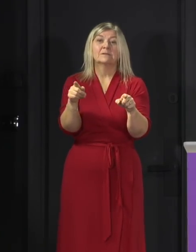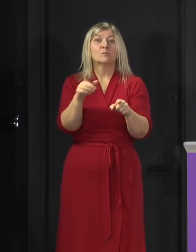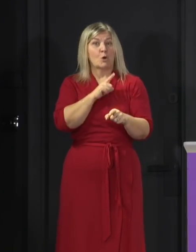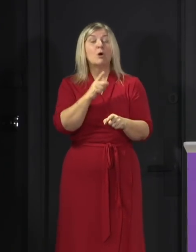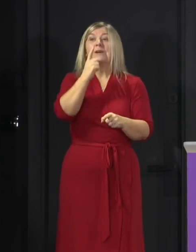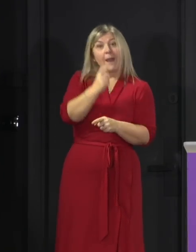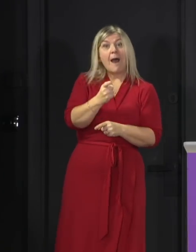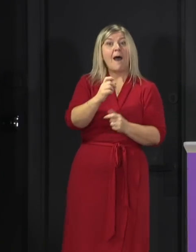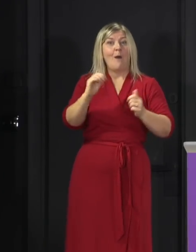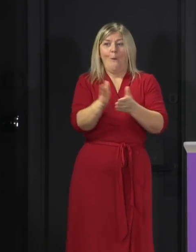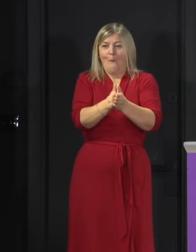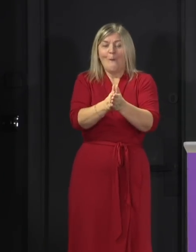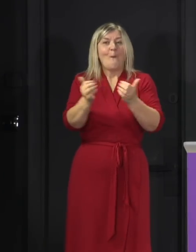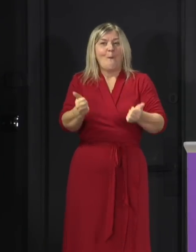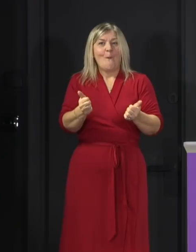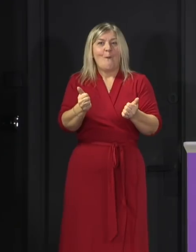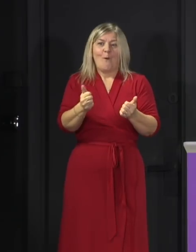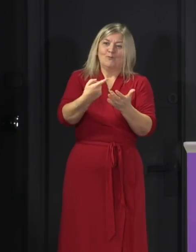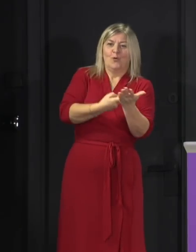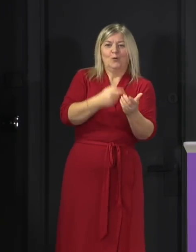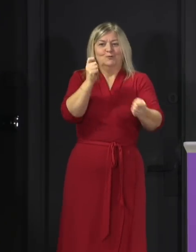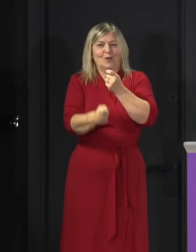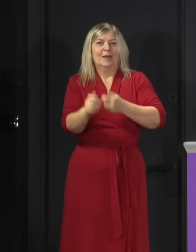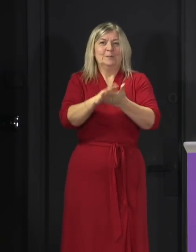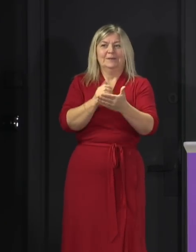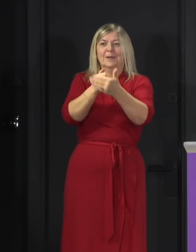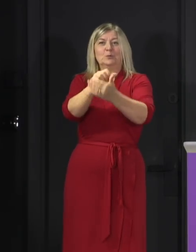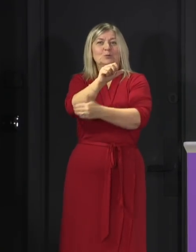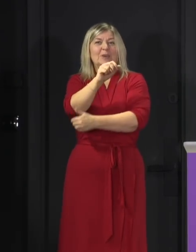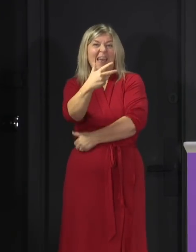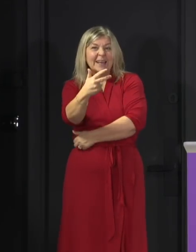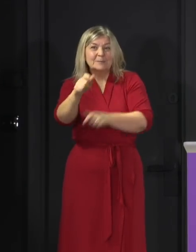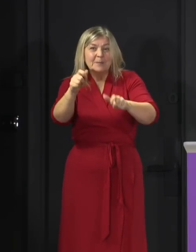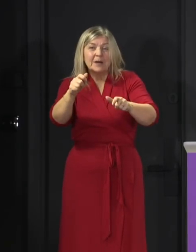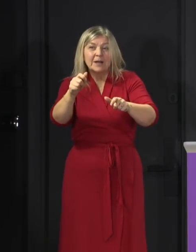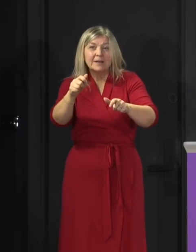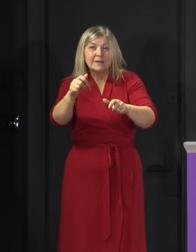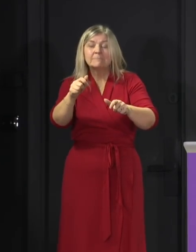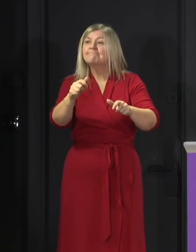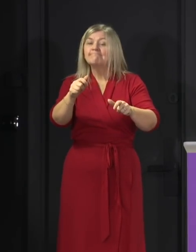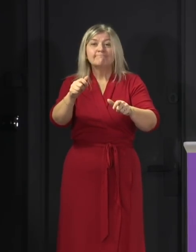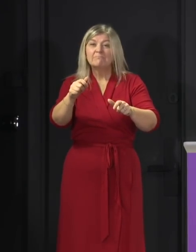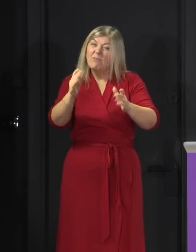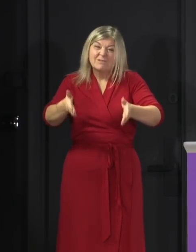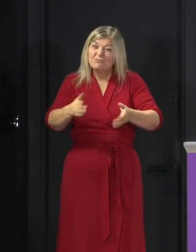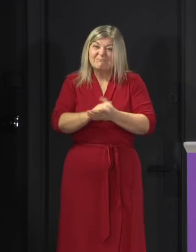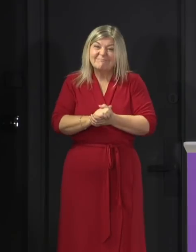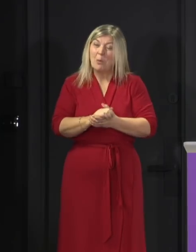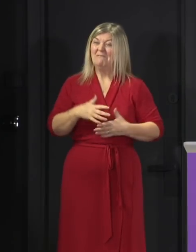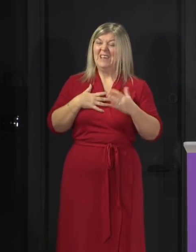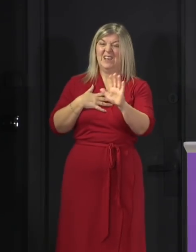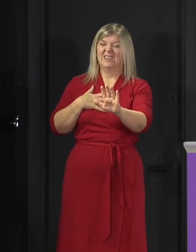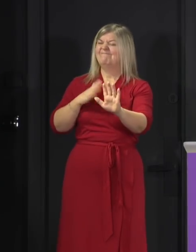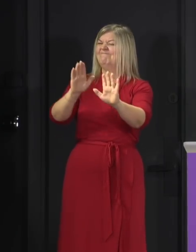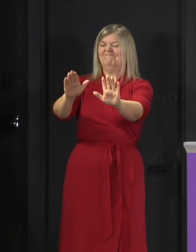we can visit people indoors over Christmas on a limited basis doesn't mean that we have to. Any indoor meeting